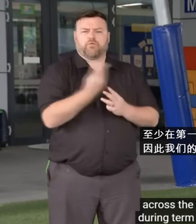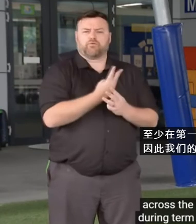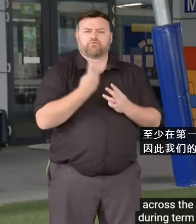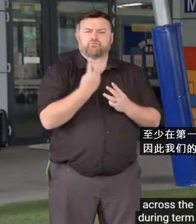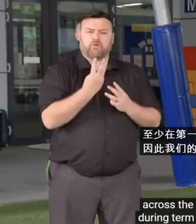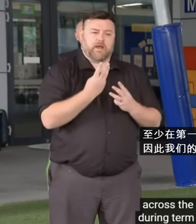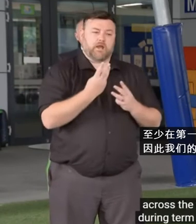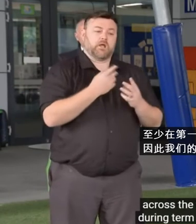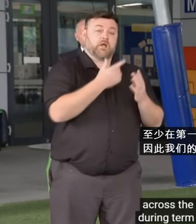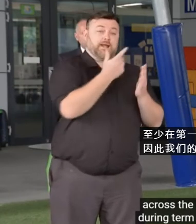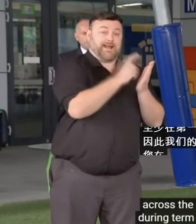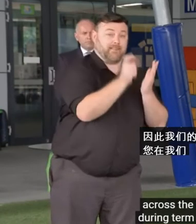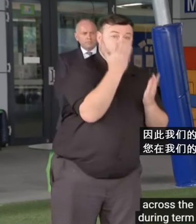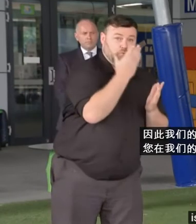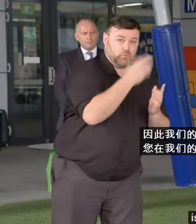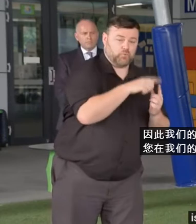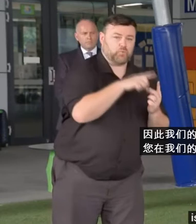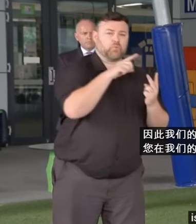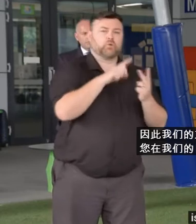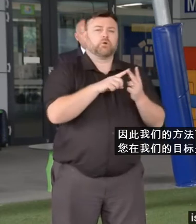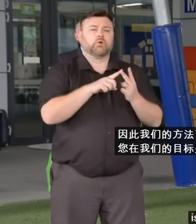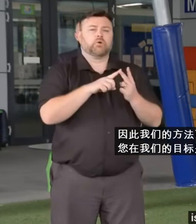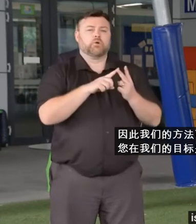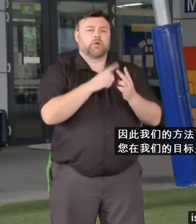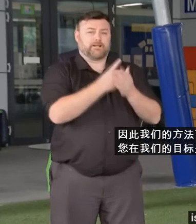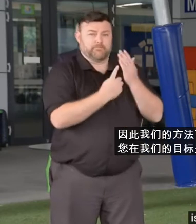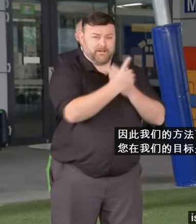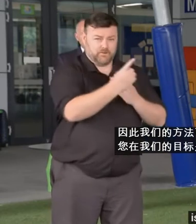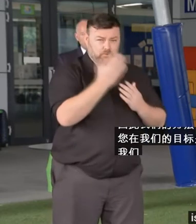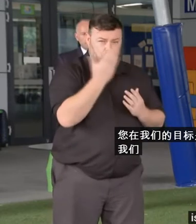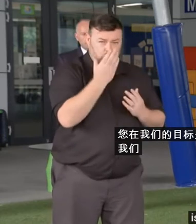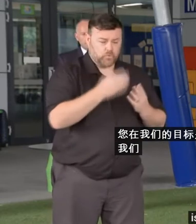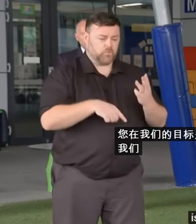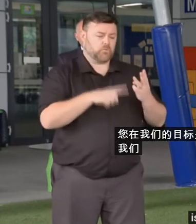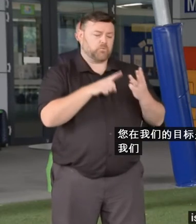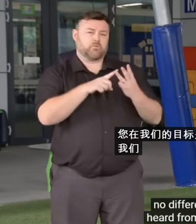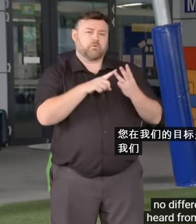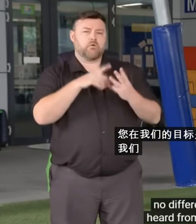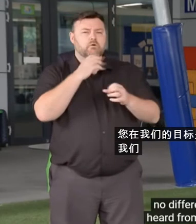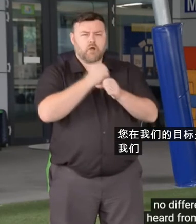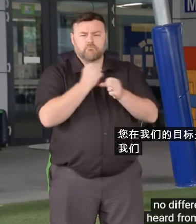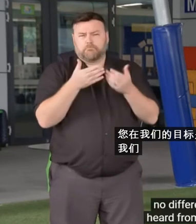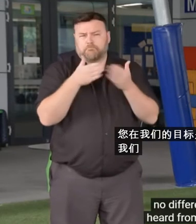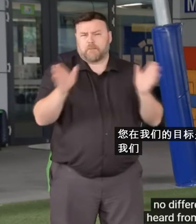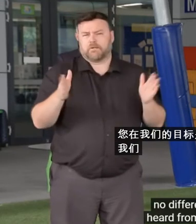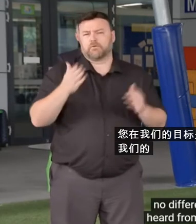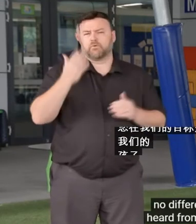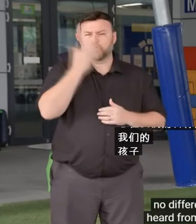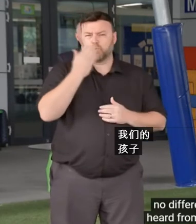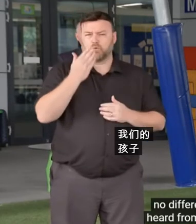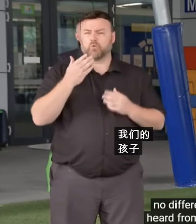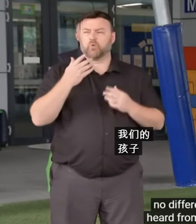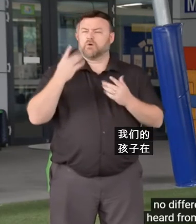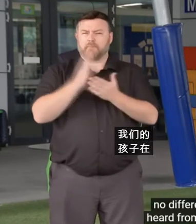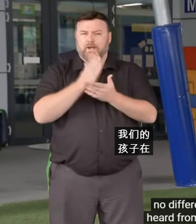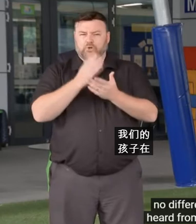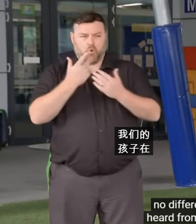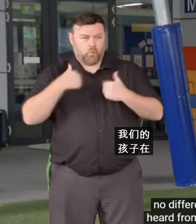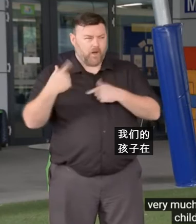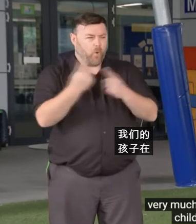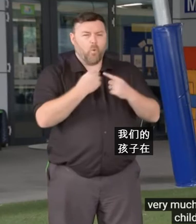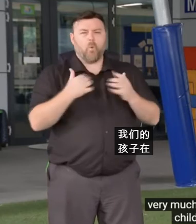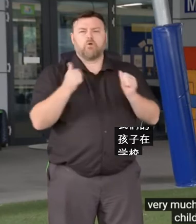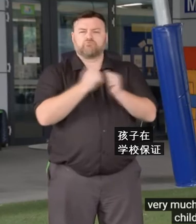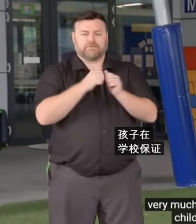our approach is probably no different to what you've heard from us before. Our aim very much is first to keep our children at